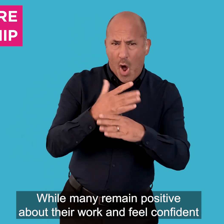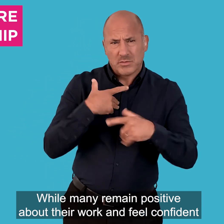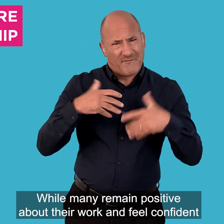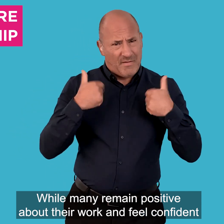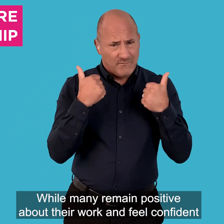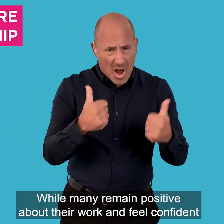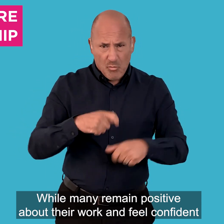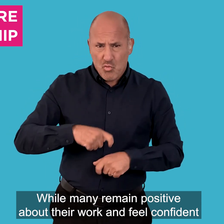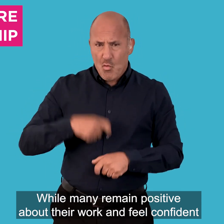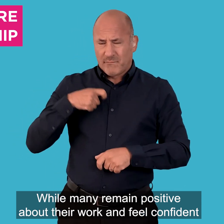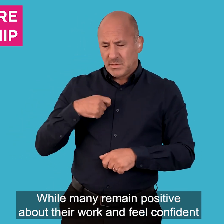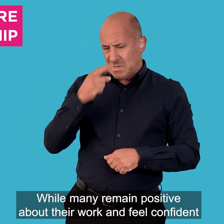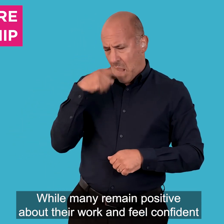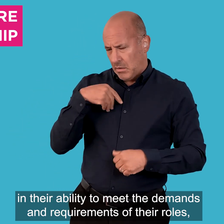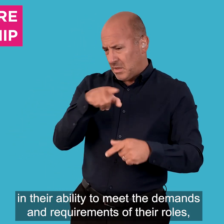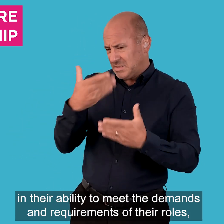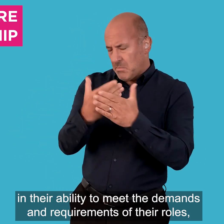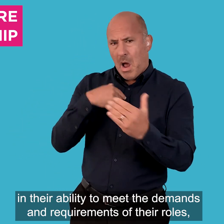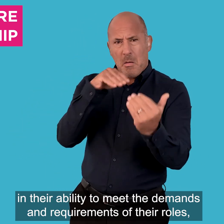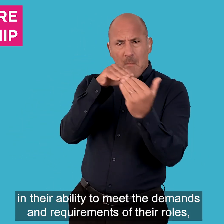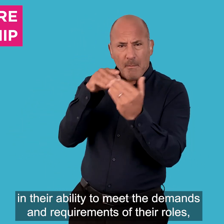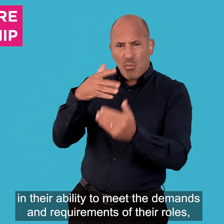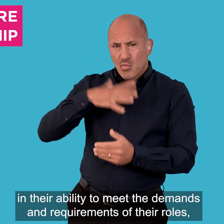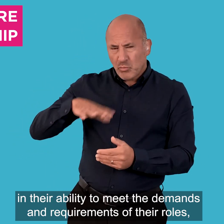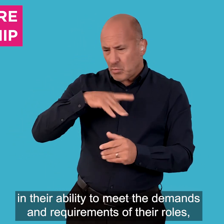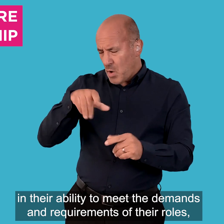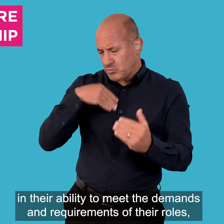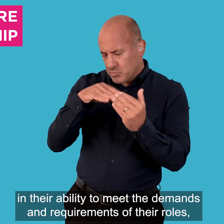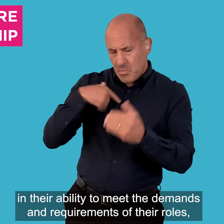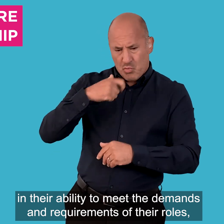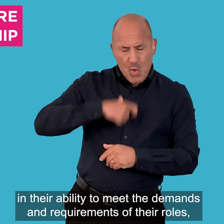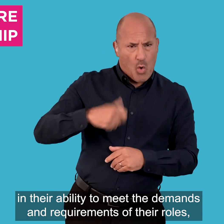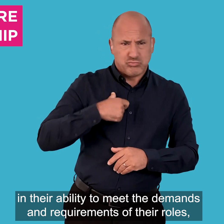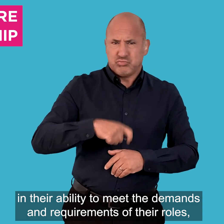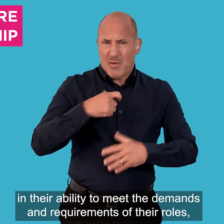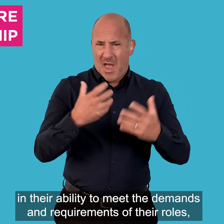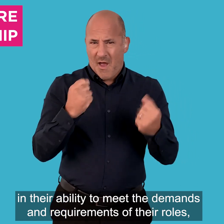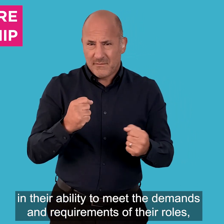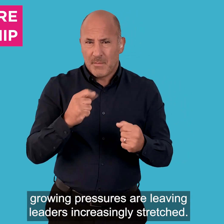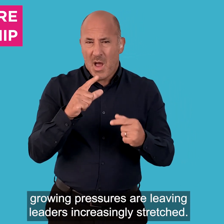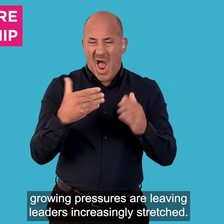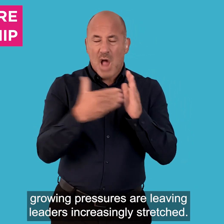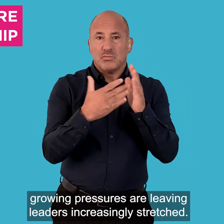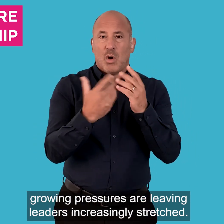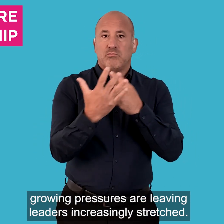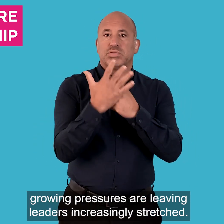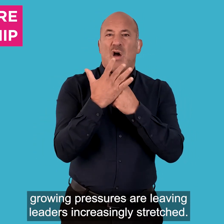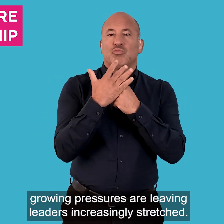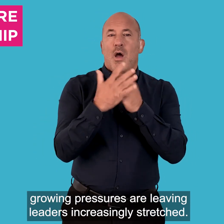many remain positive about their work and feel confident in their ability to meet the demands and requirements of their roles, growing pressures